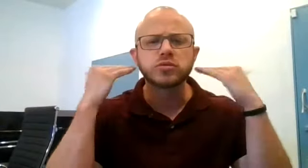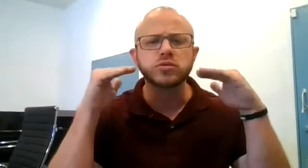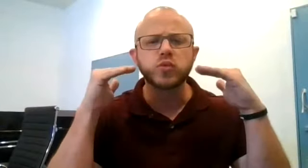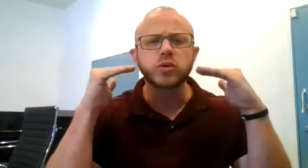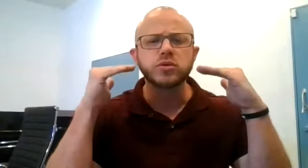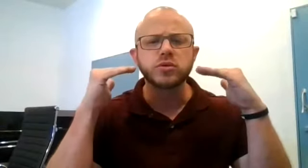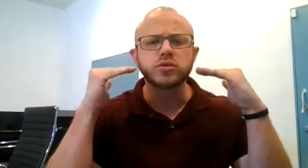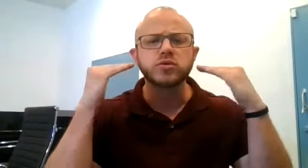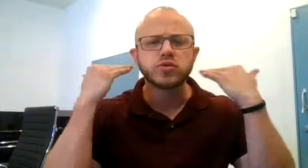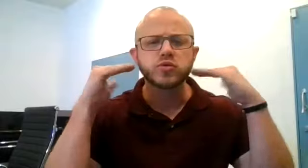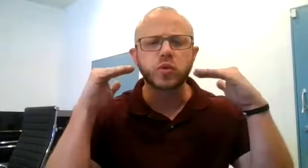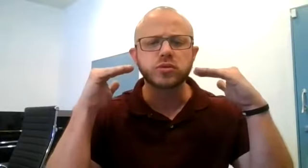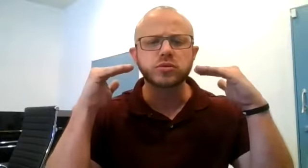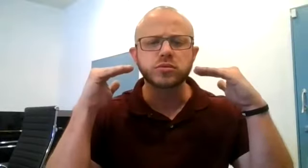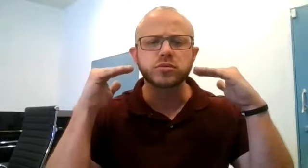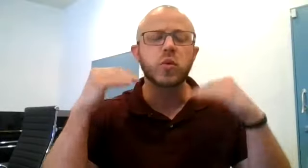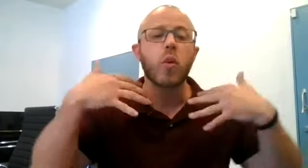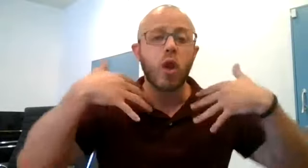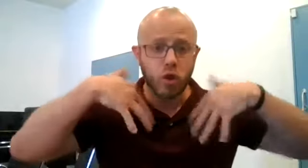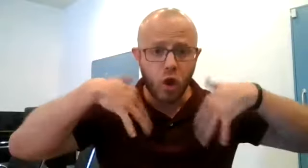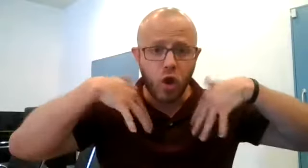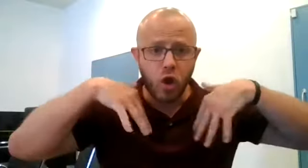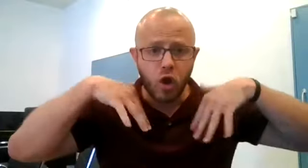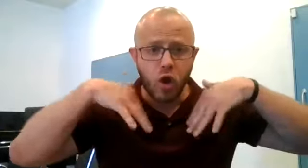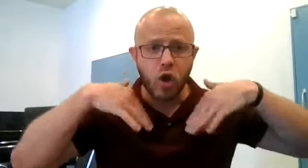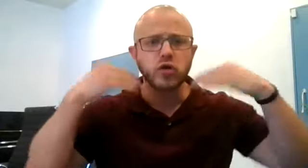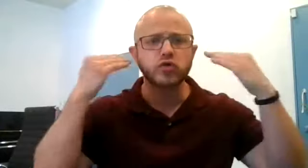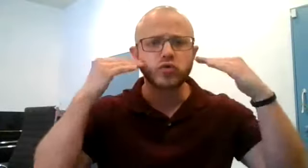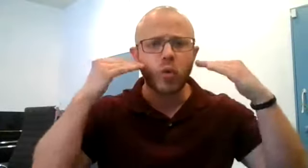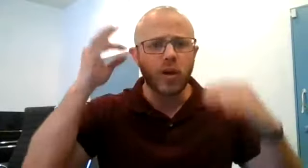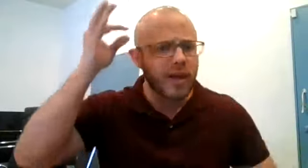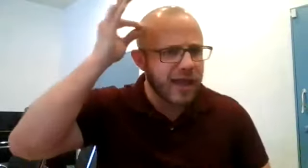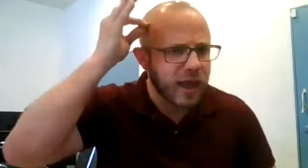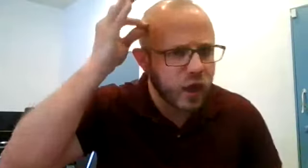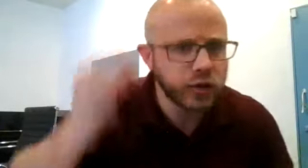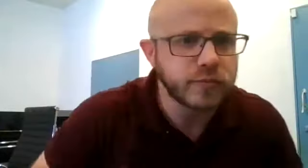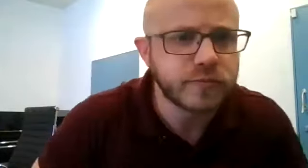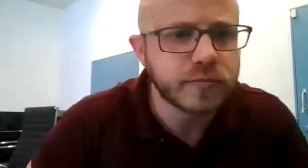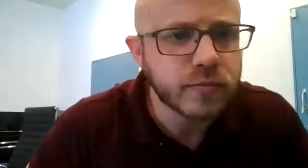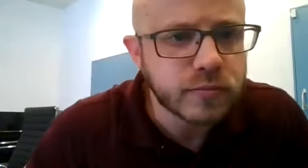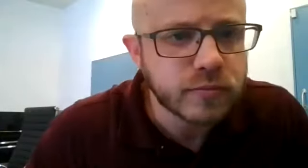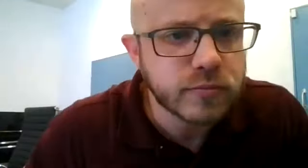Short hair, long hair. That's long. This is short hair.